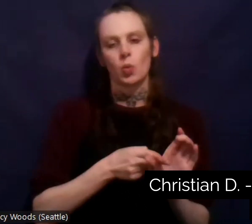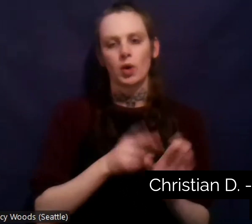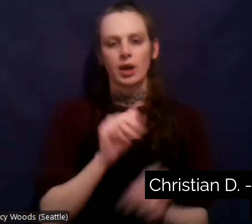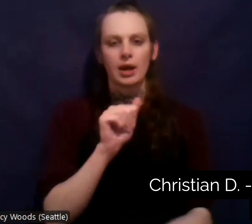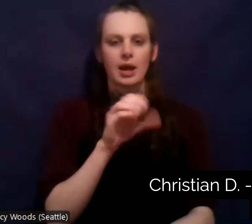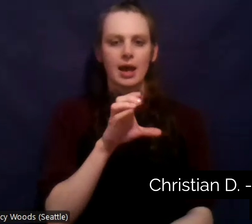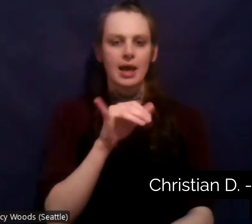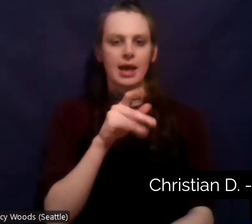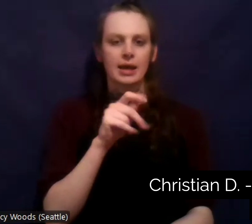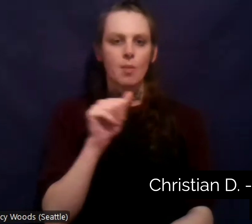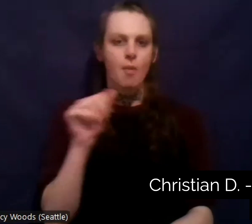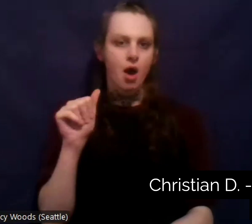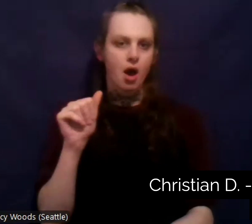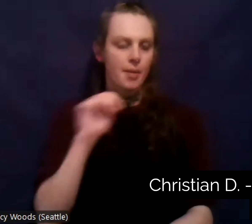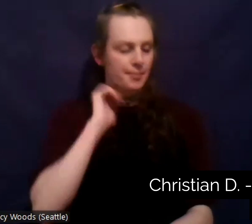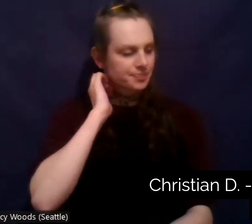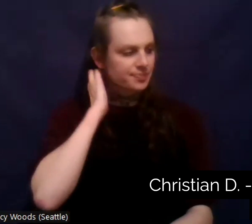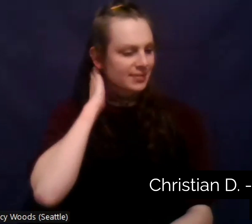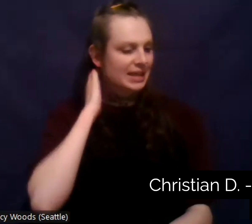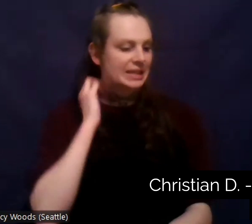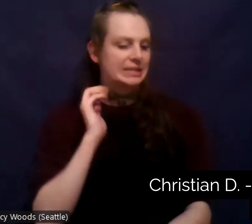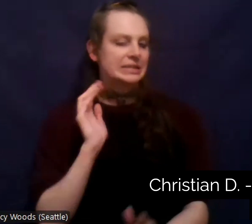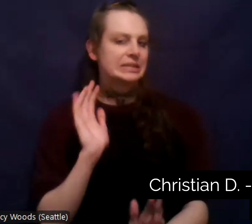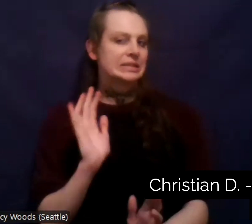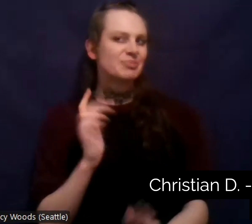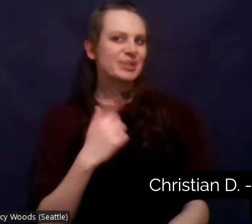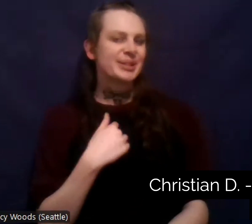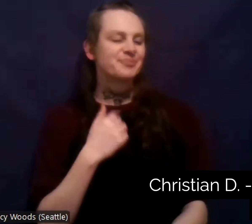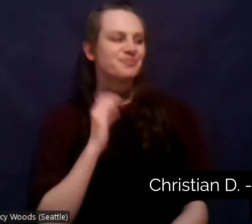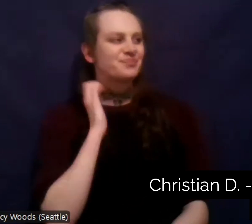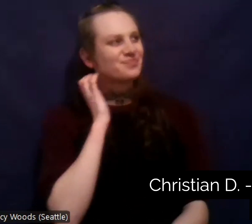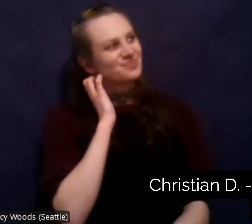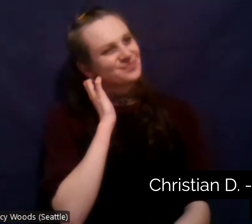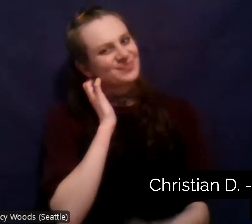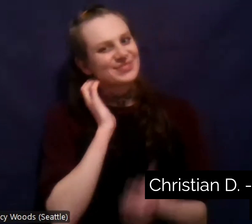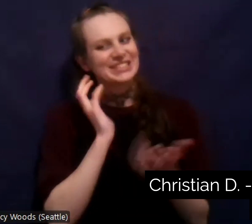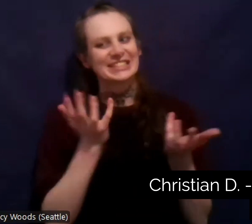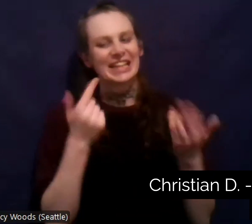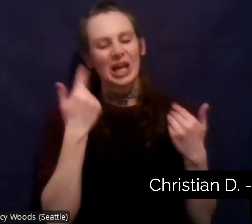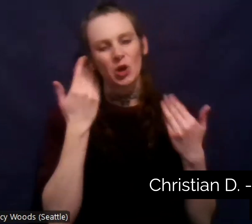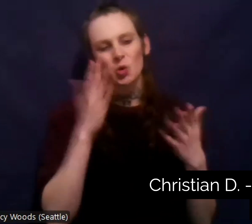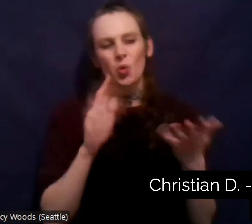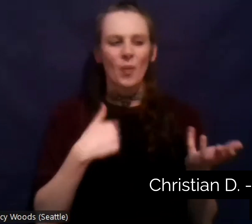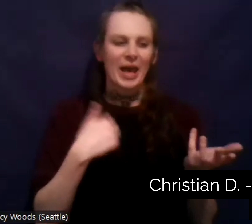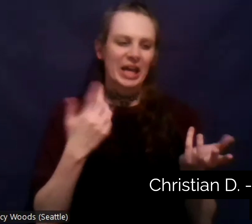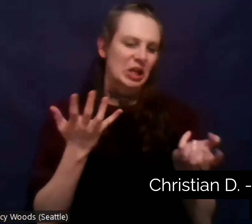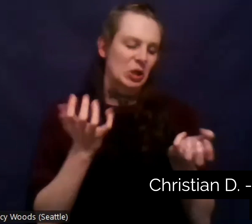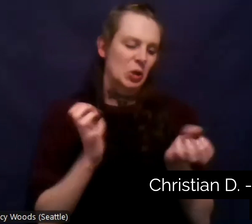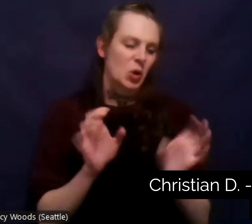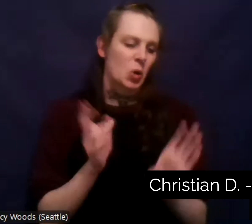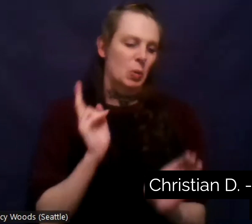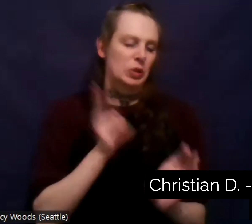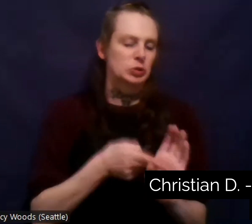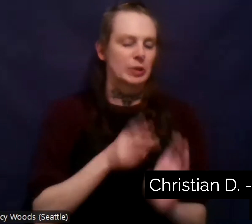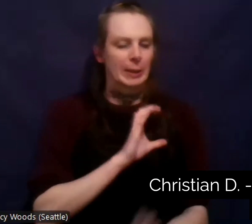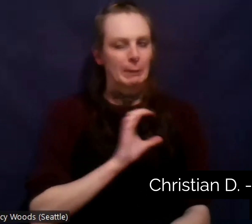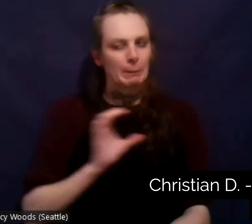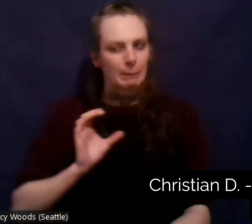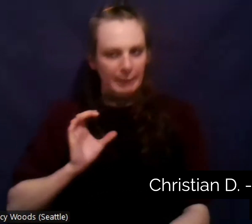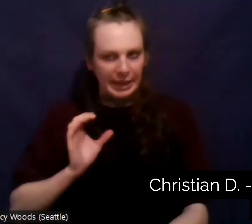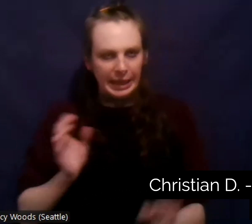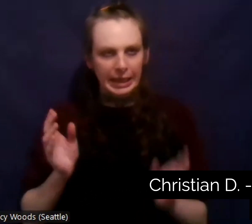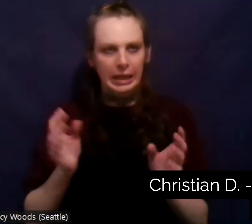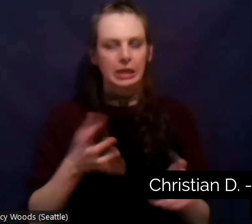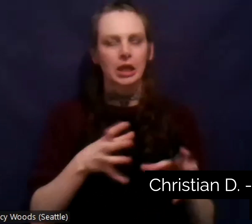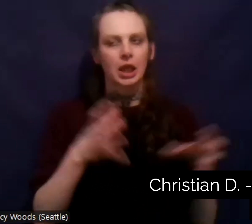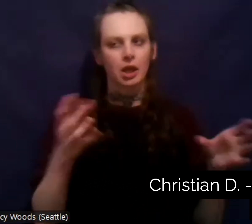And at first, I was hesitant because I didn't want to be part of a committee where I have to do so much work. And